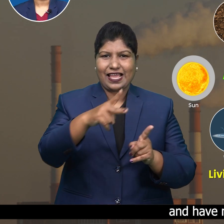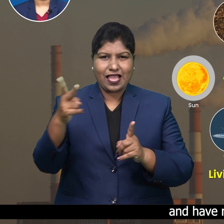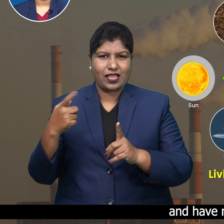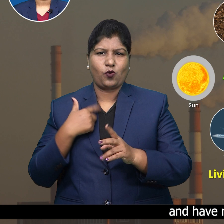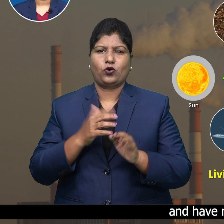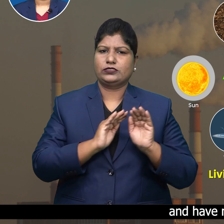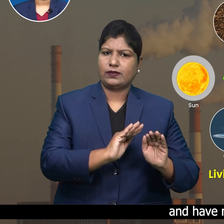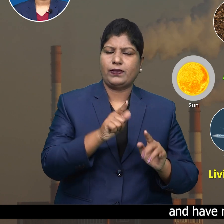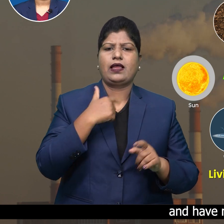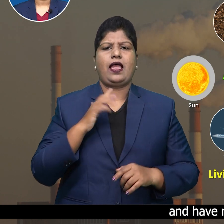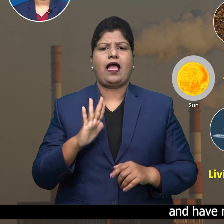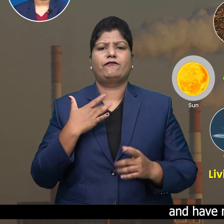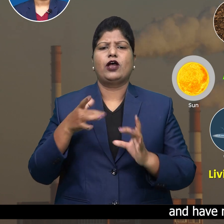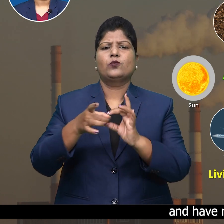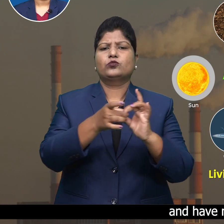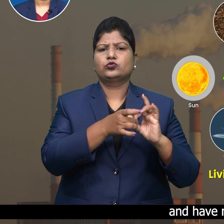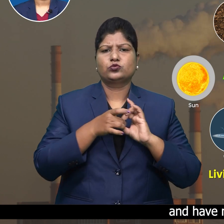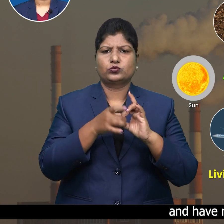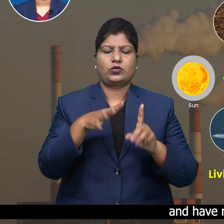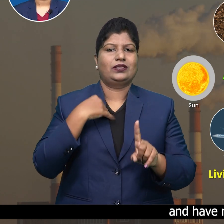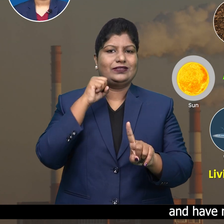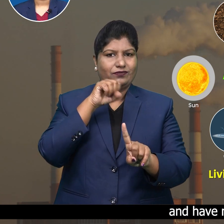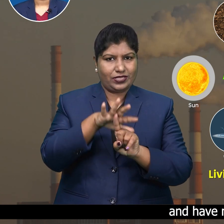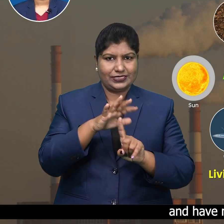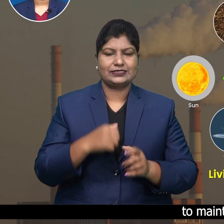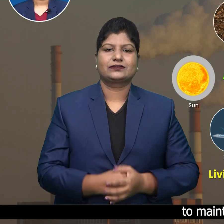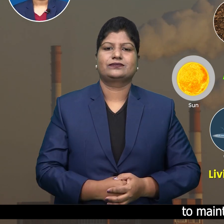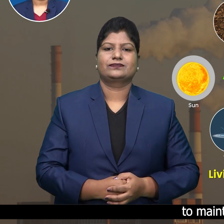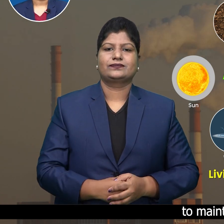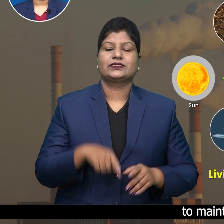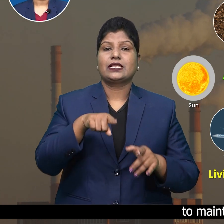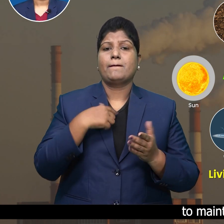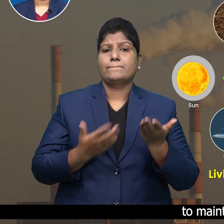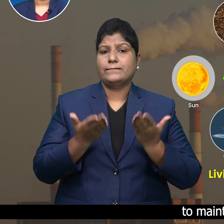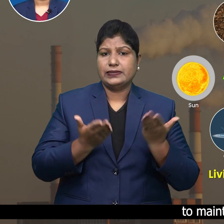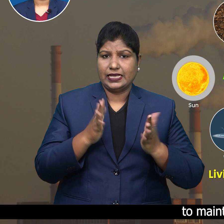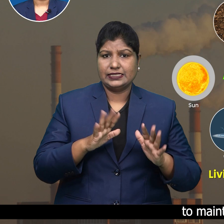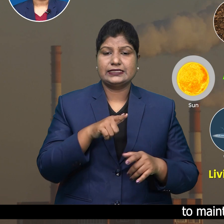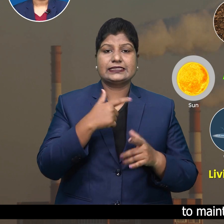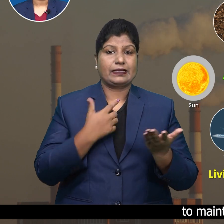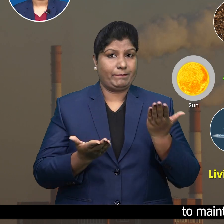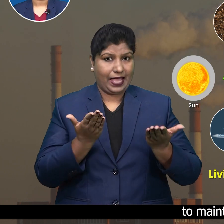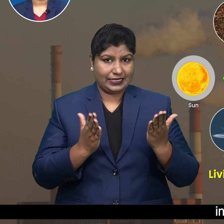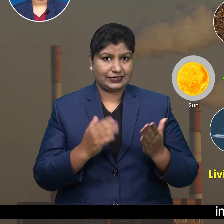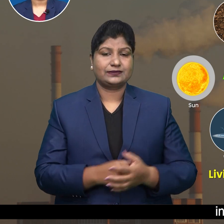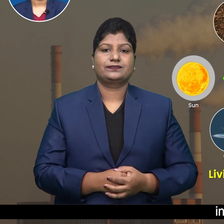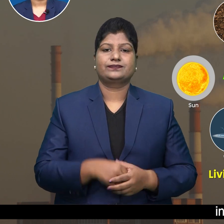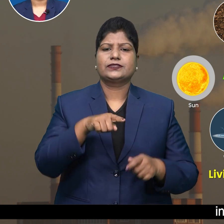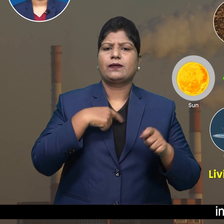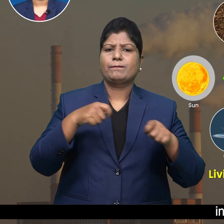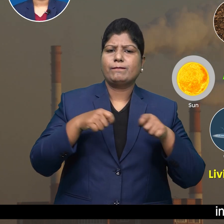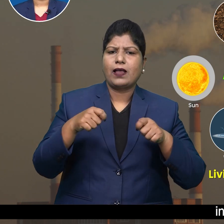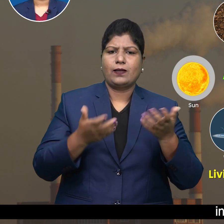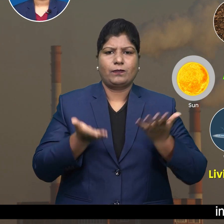have mutual influence to maintain a balance in